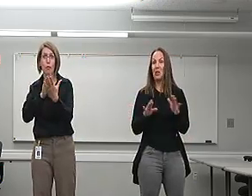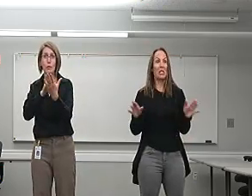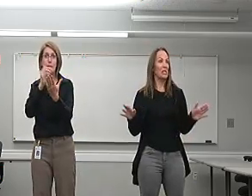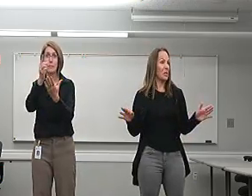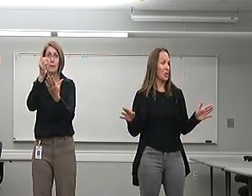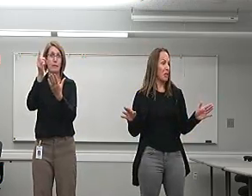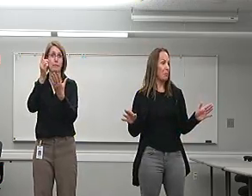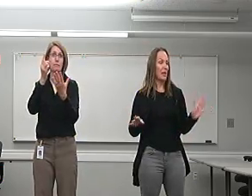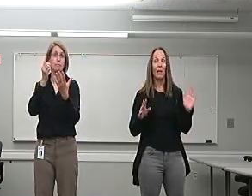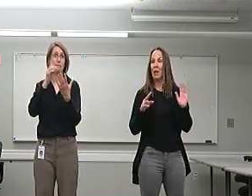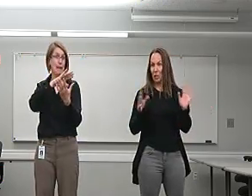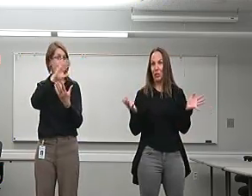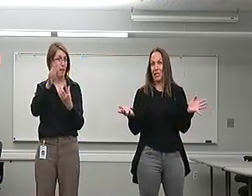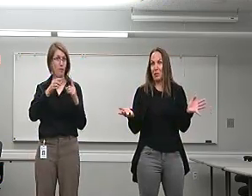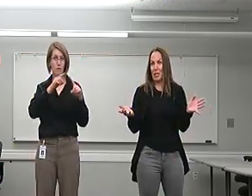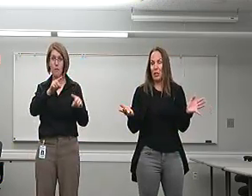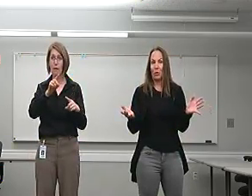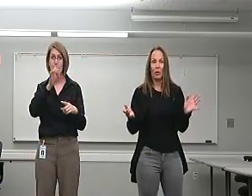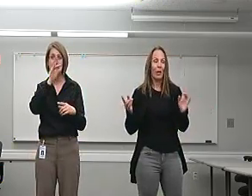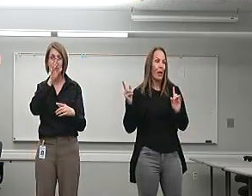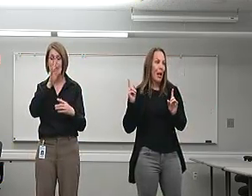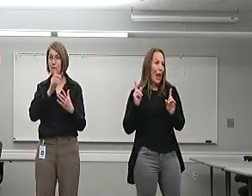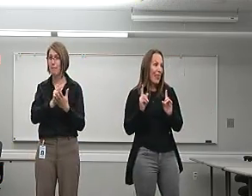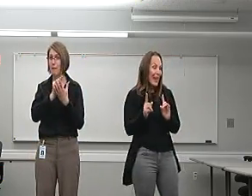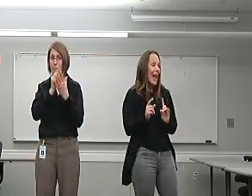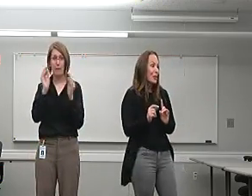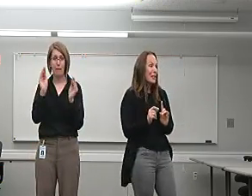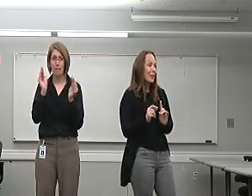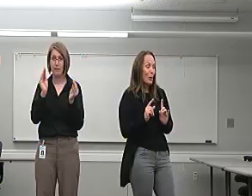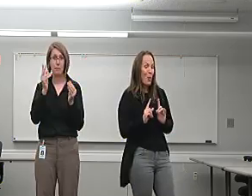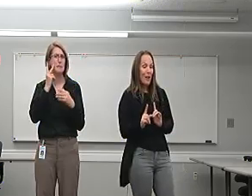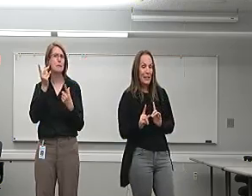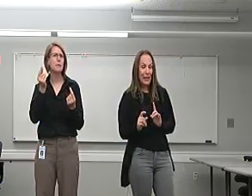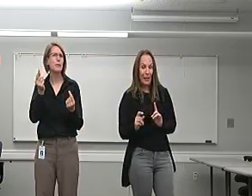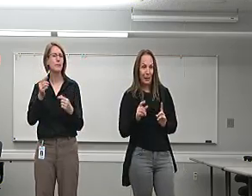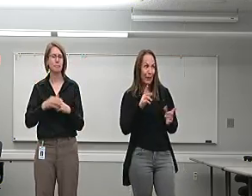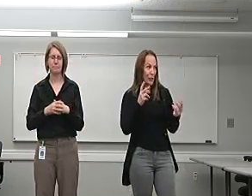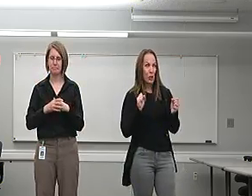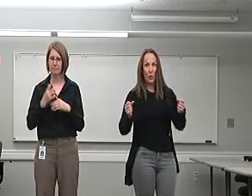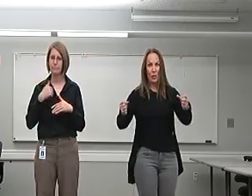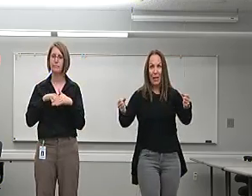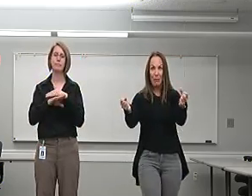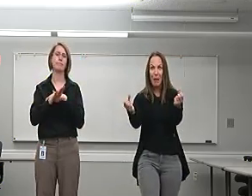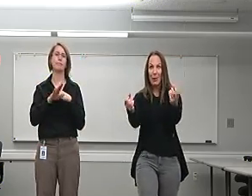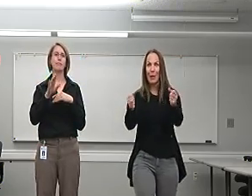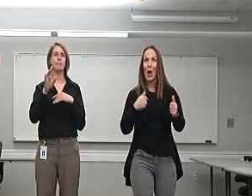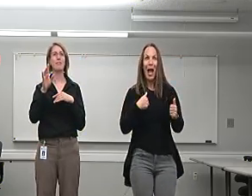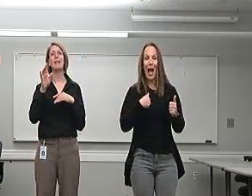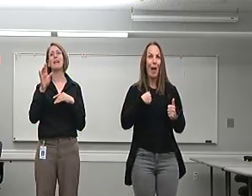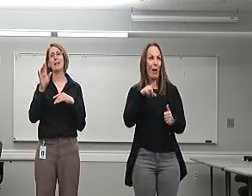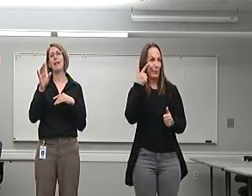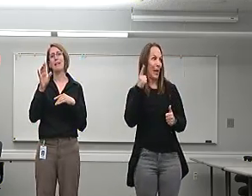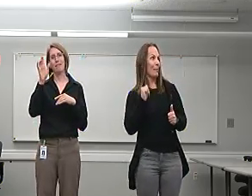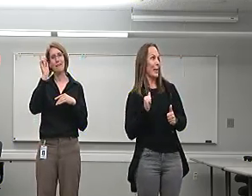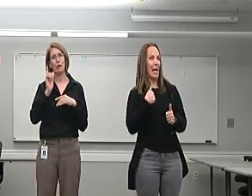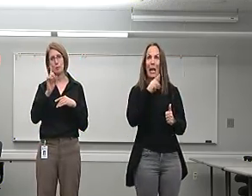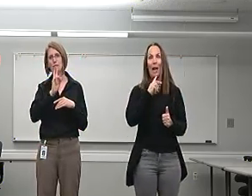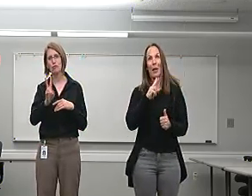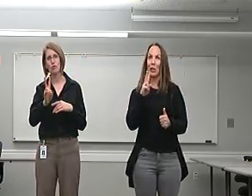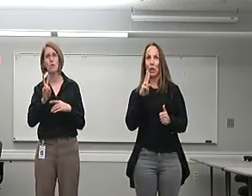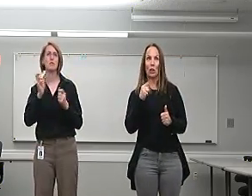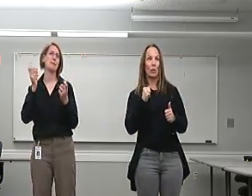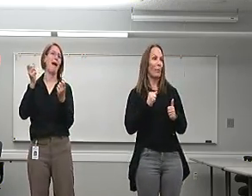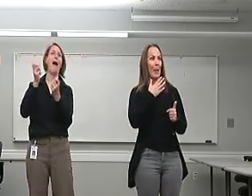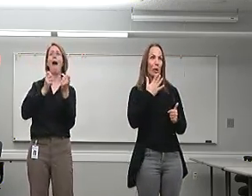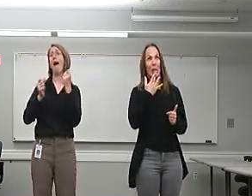therapy. Let's just see what they do. And they actually, we walked in, and Leah's 2 were just like, well, I'm Leah, I'm age 2, my birthday